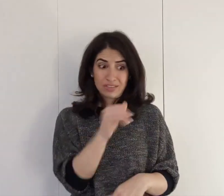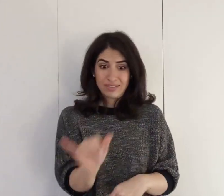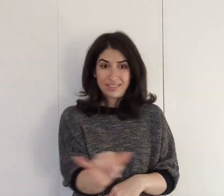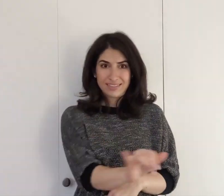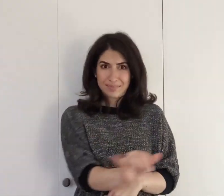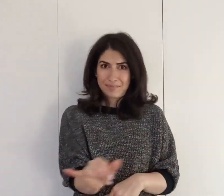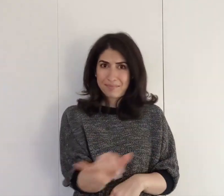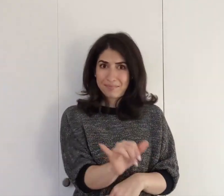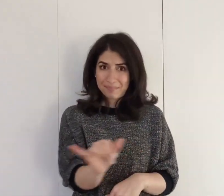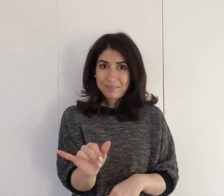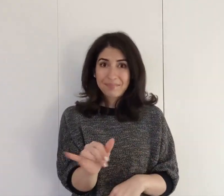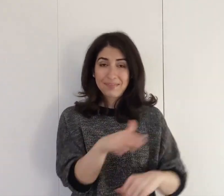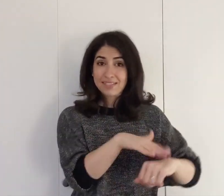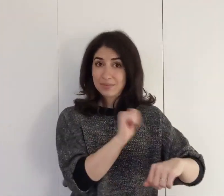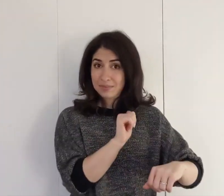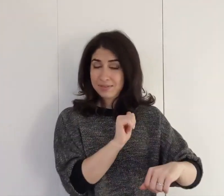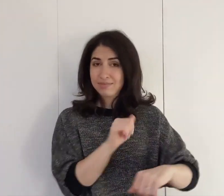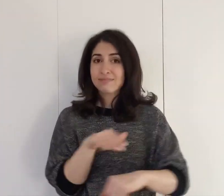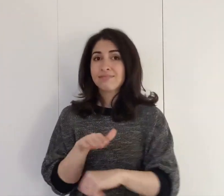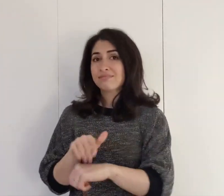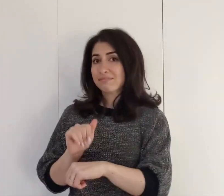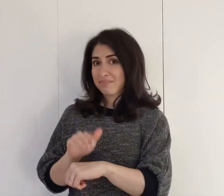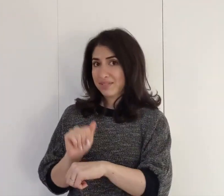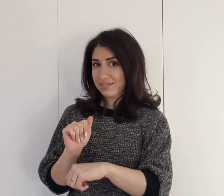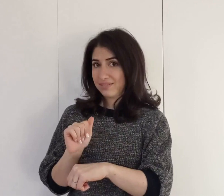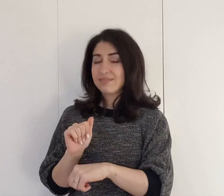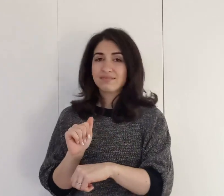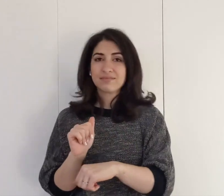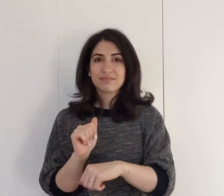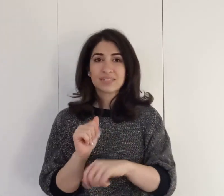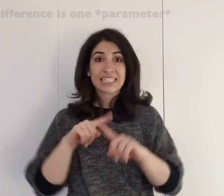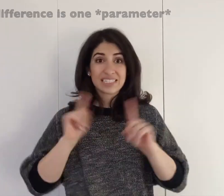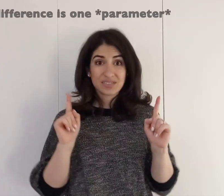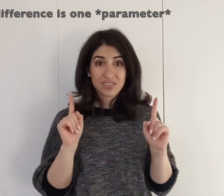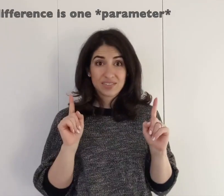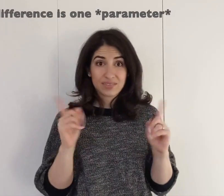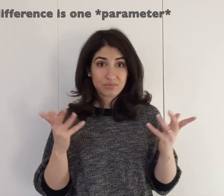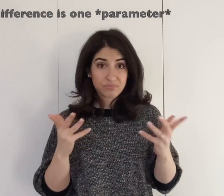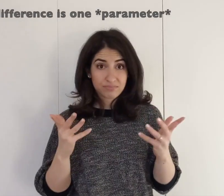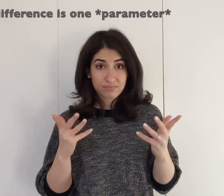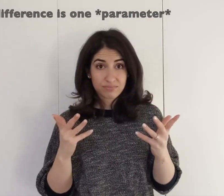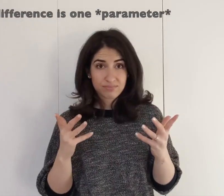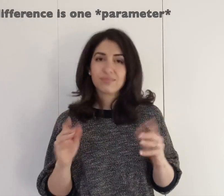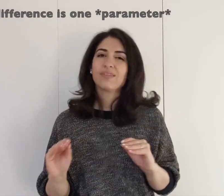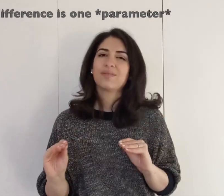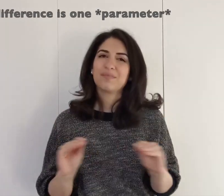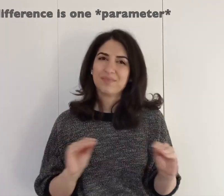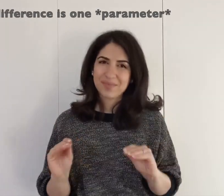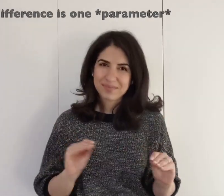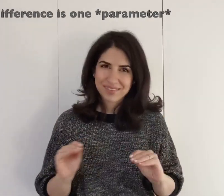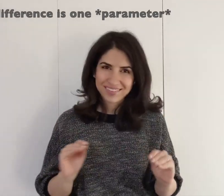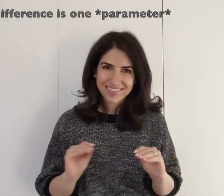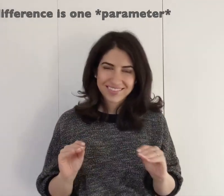Notice they look very similar. Summon, pet. The difference is the